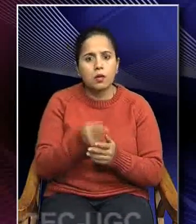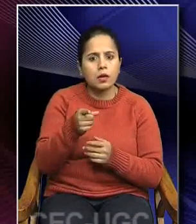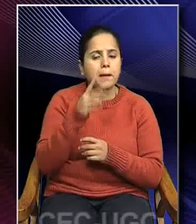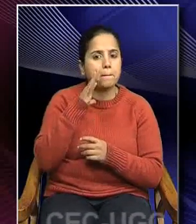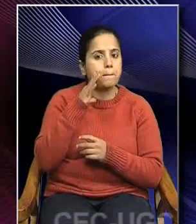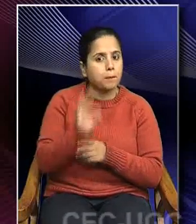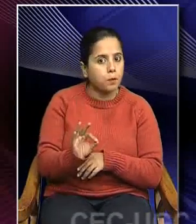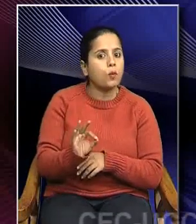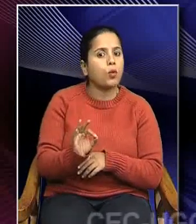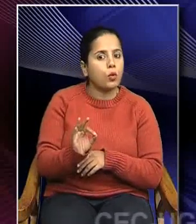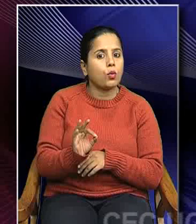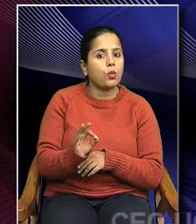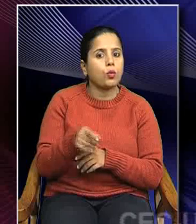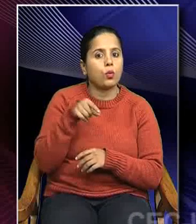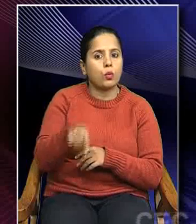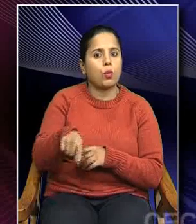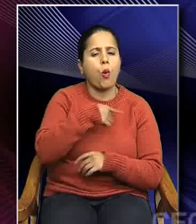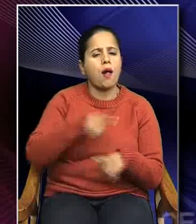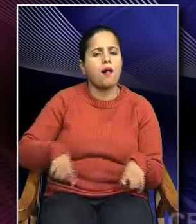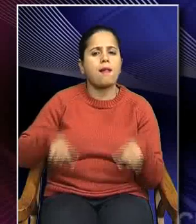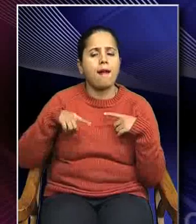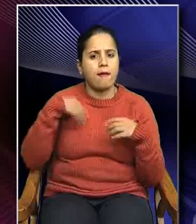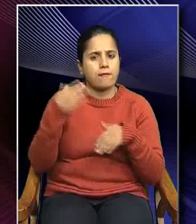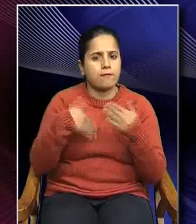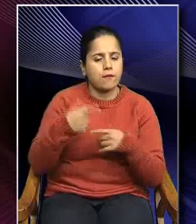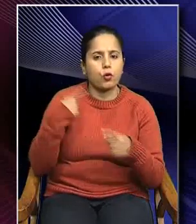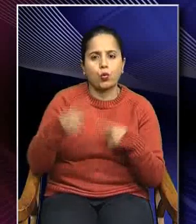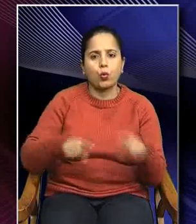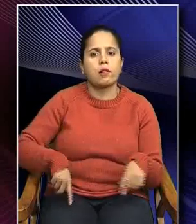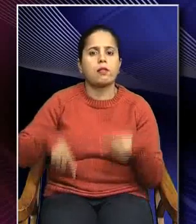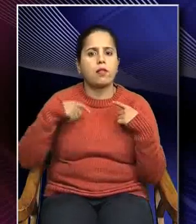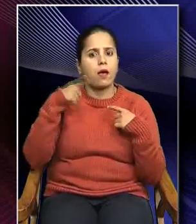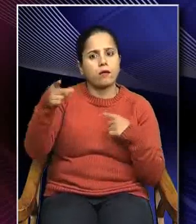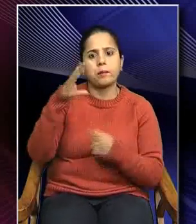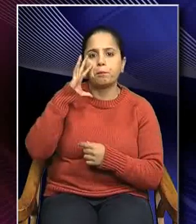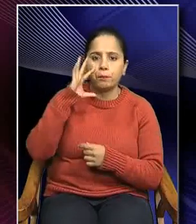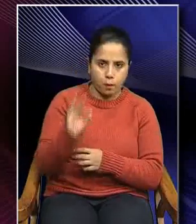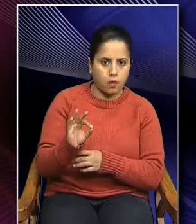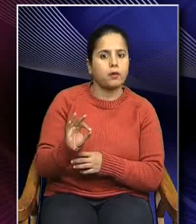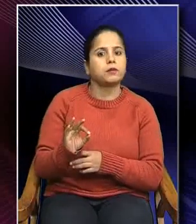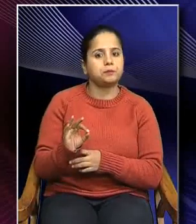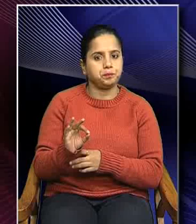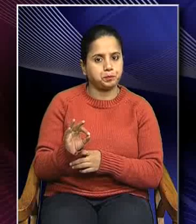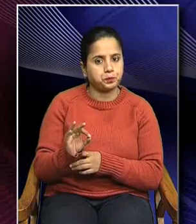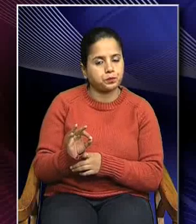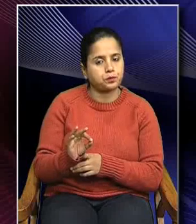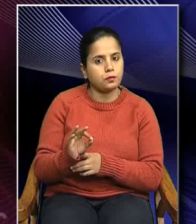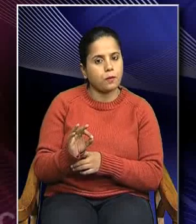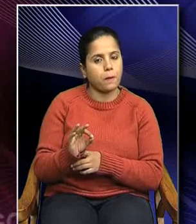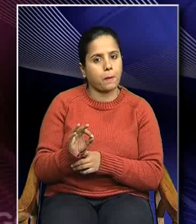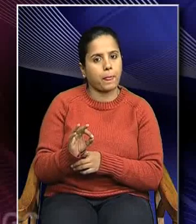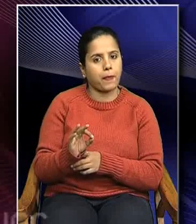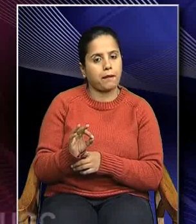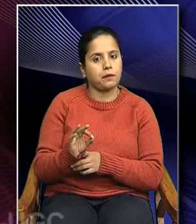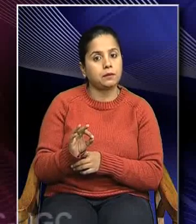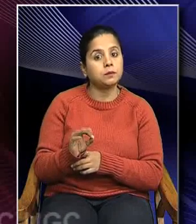essential to our mundane life, to our everyday life, right? And there we